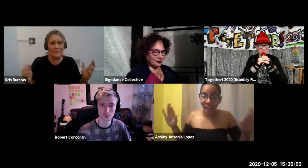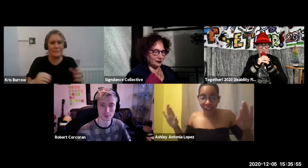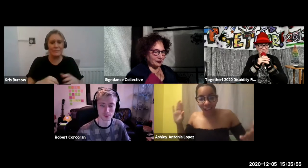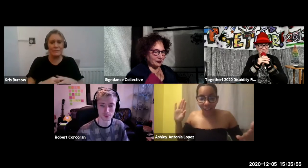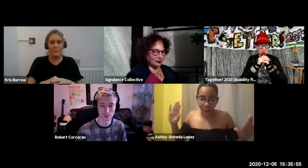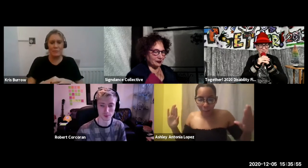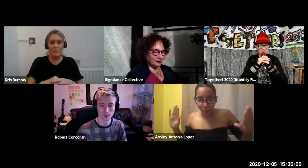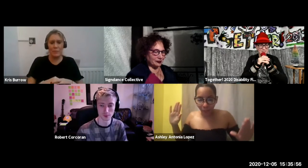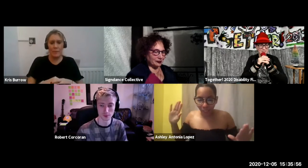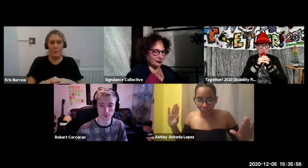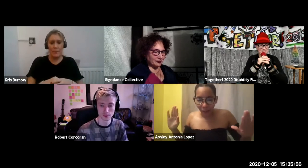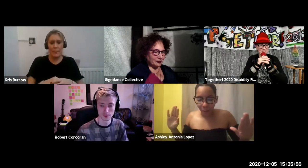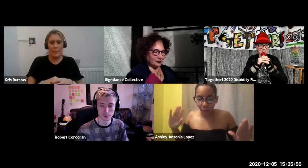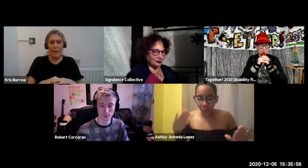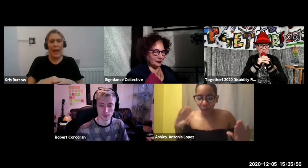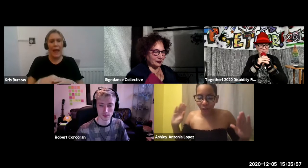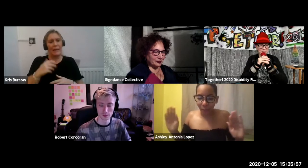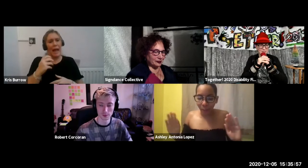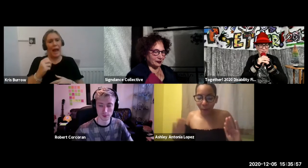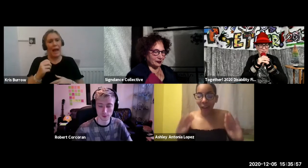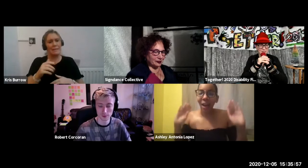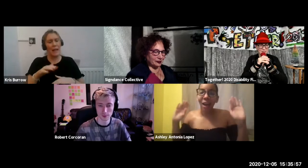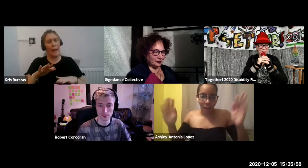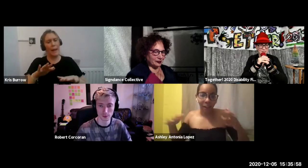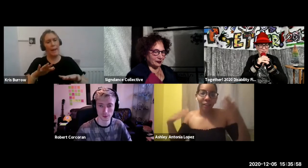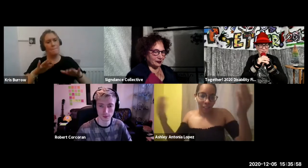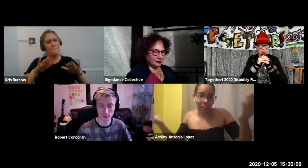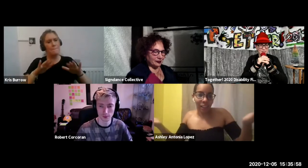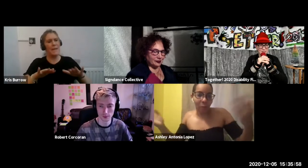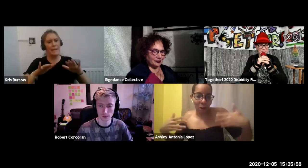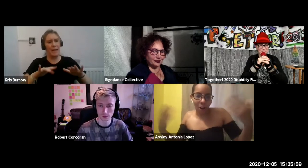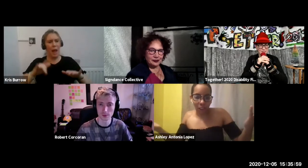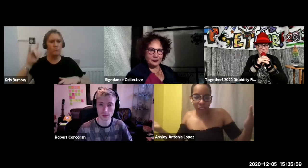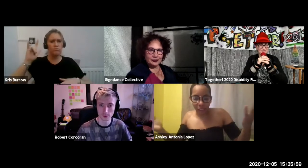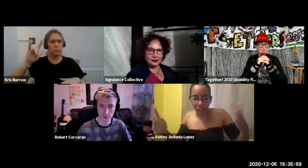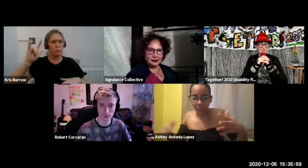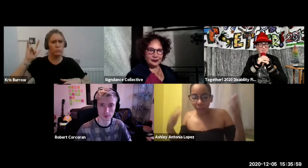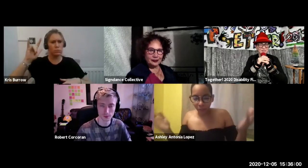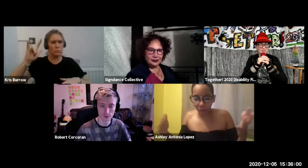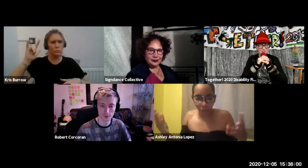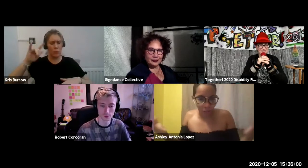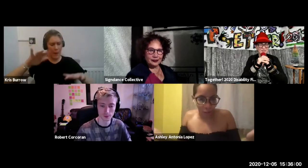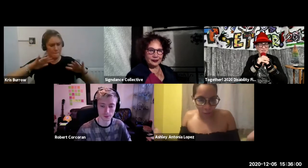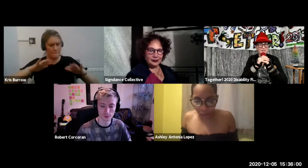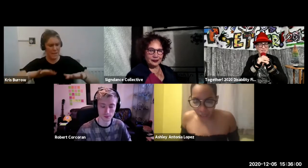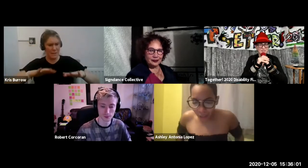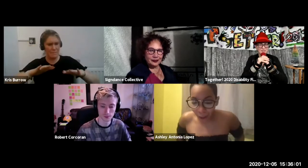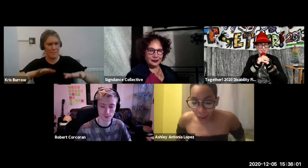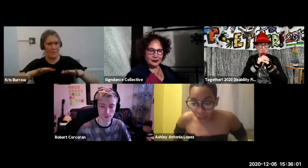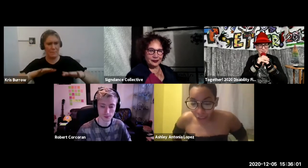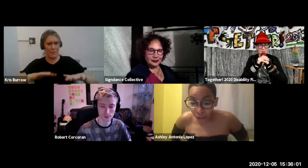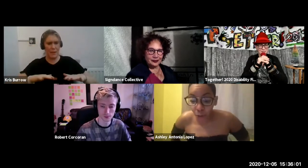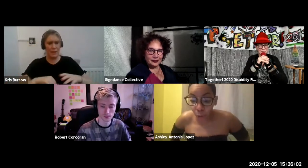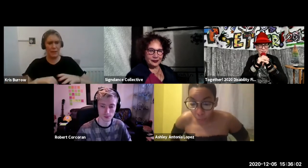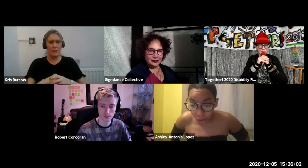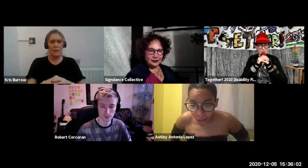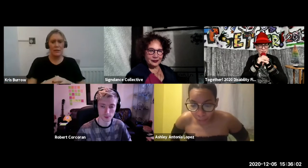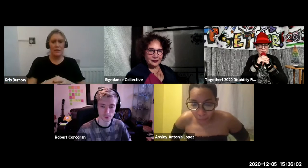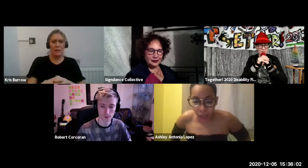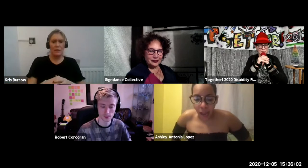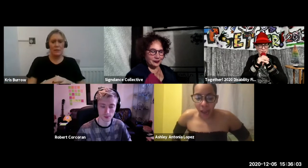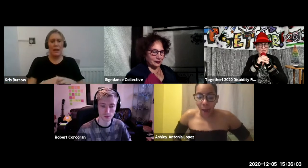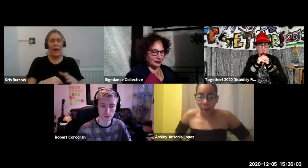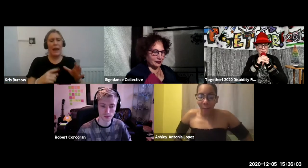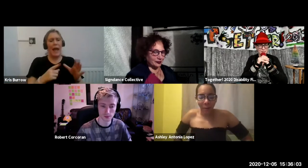a techno beat, which was created by, we call her Lila, but it's also known as Angelina